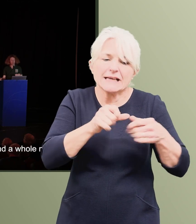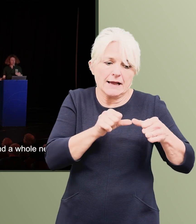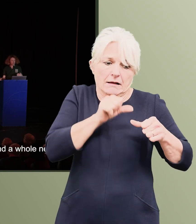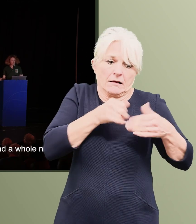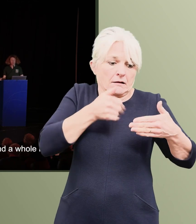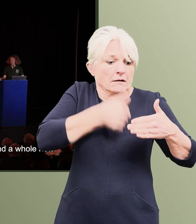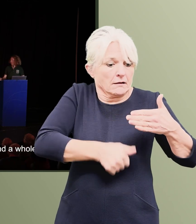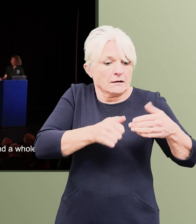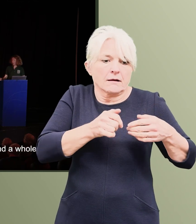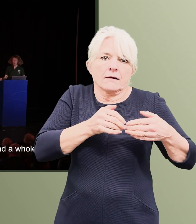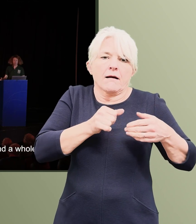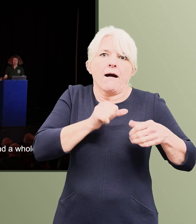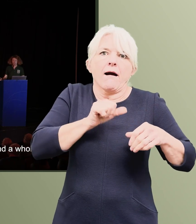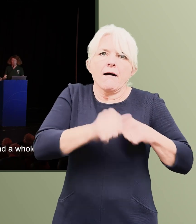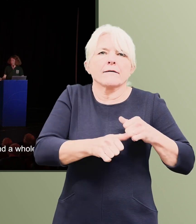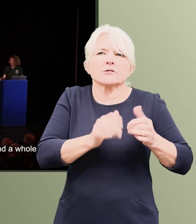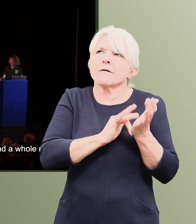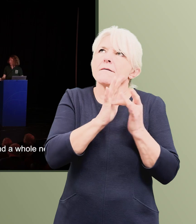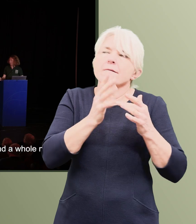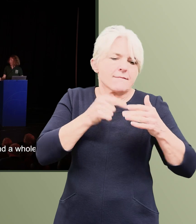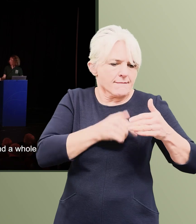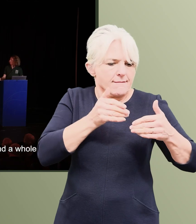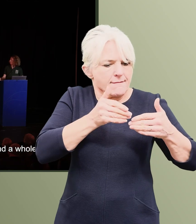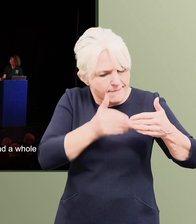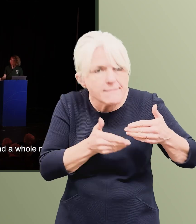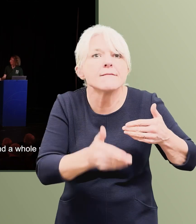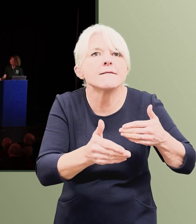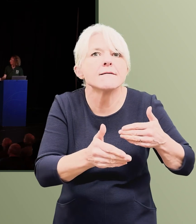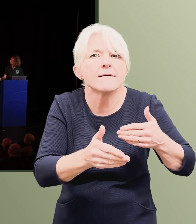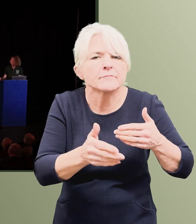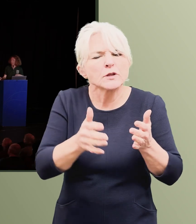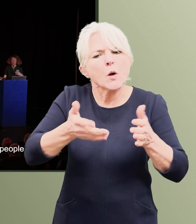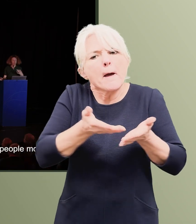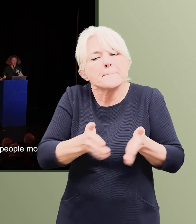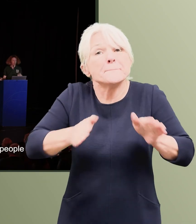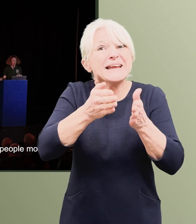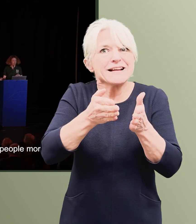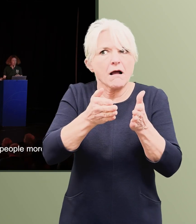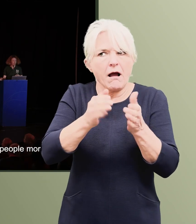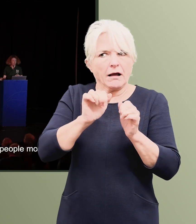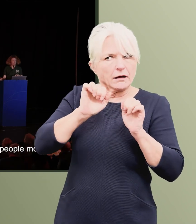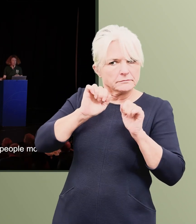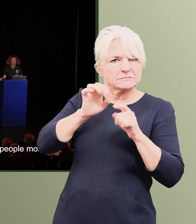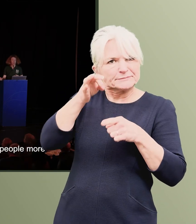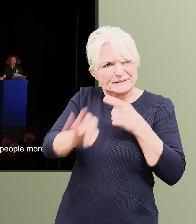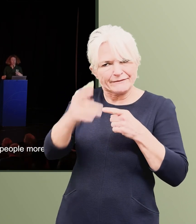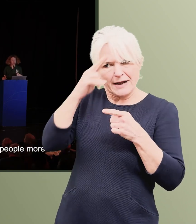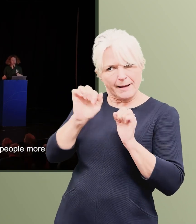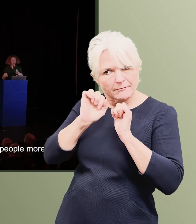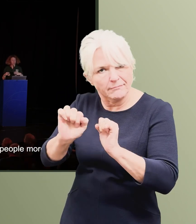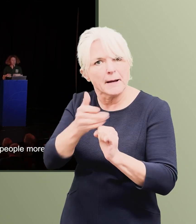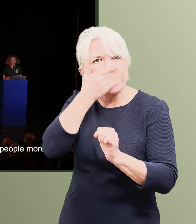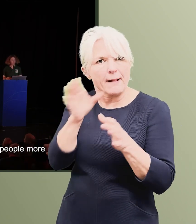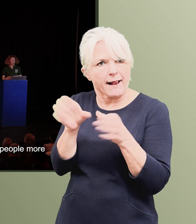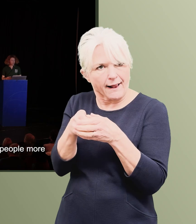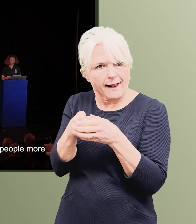new cultures, and a whole new society, really. We often call it the rise of individualism. It's when we